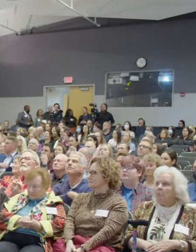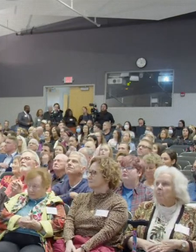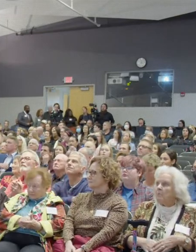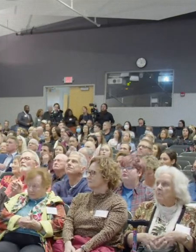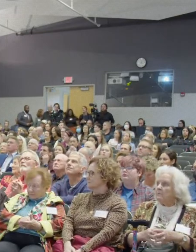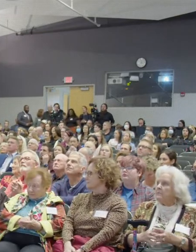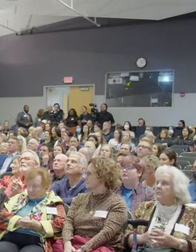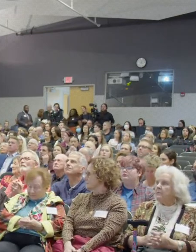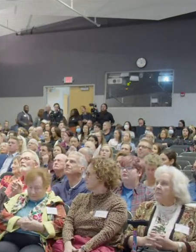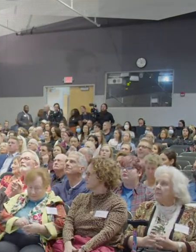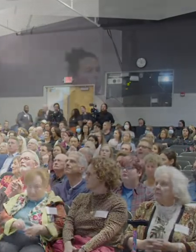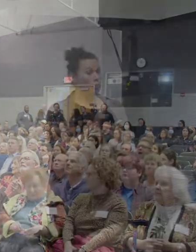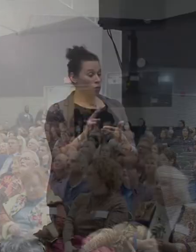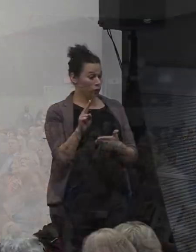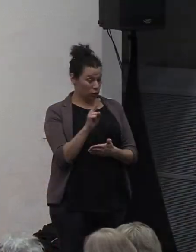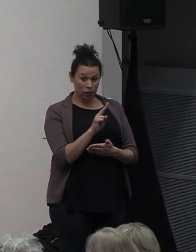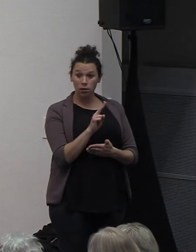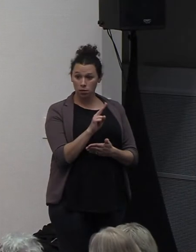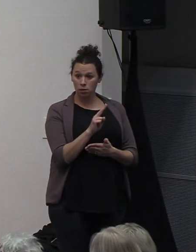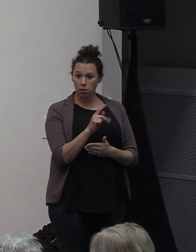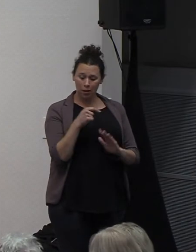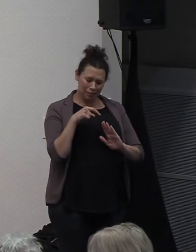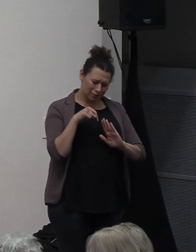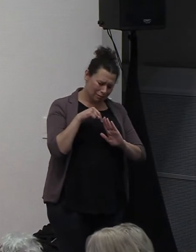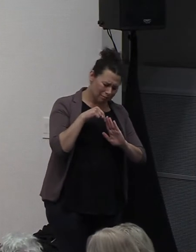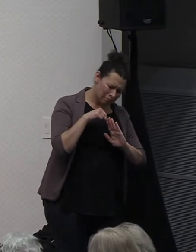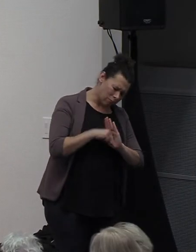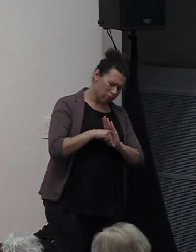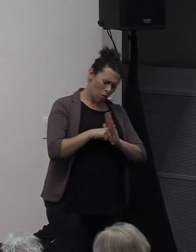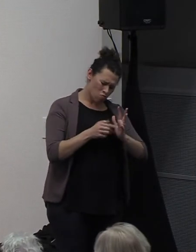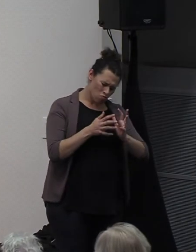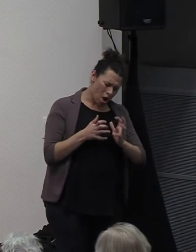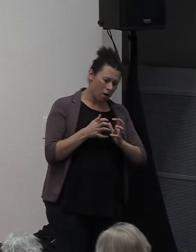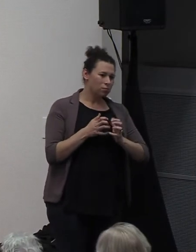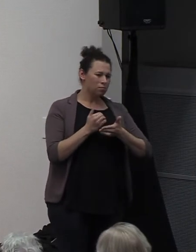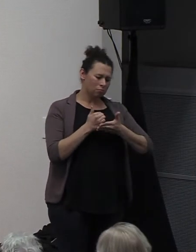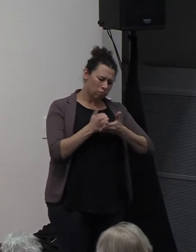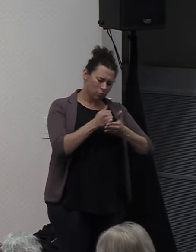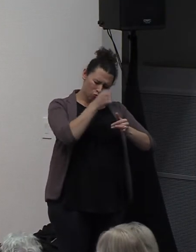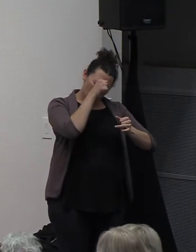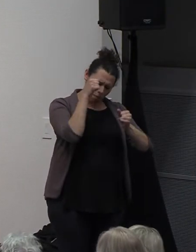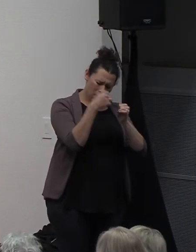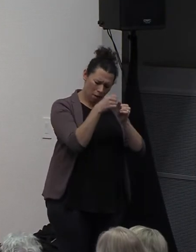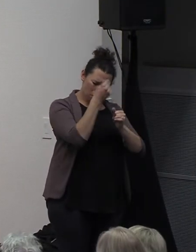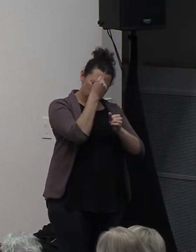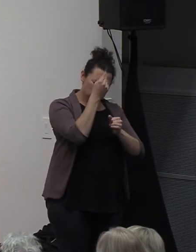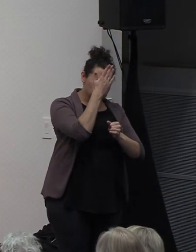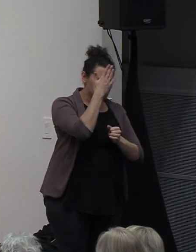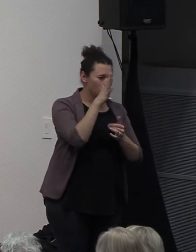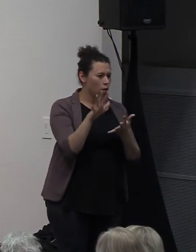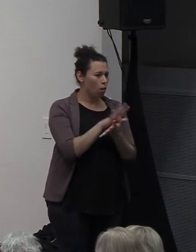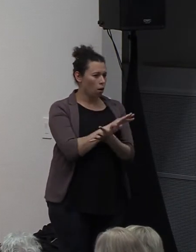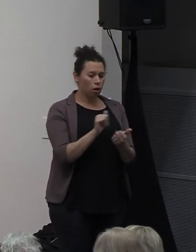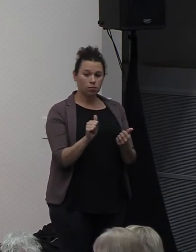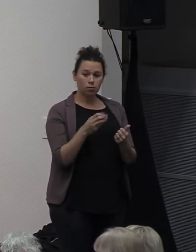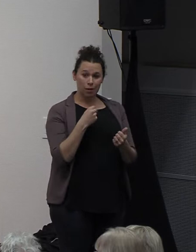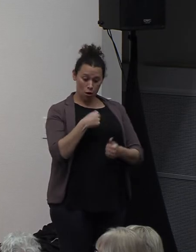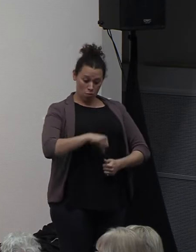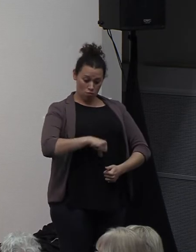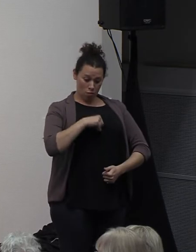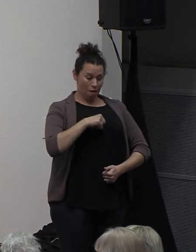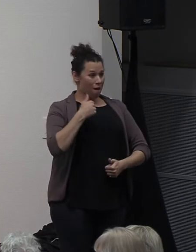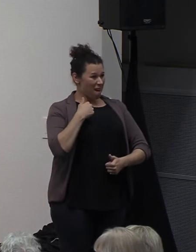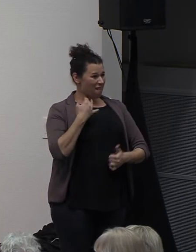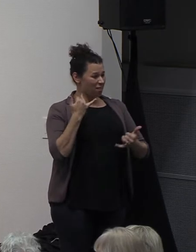Washington University is thus deeply invested in the memory of the Holocaust, and we are proud to bring an exhibition of